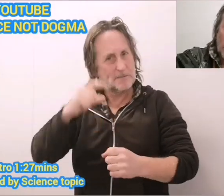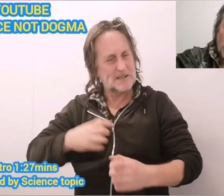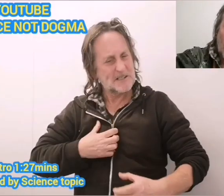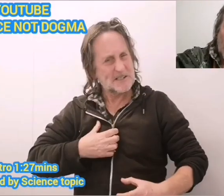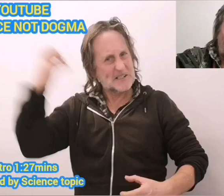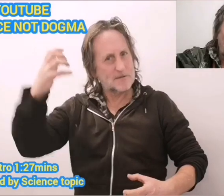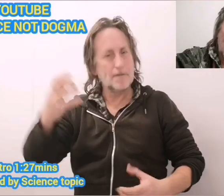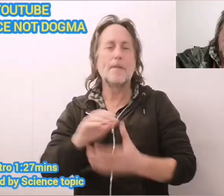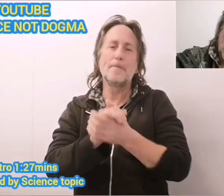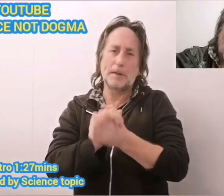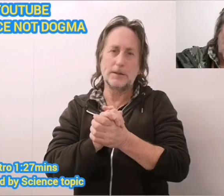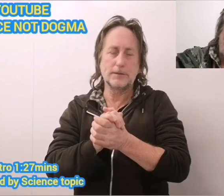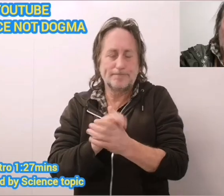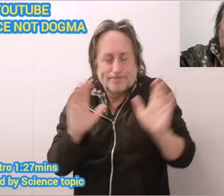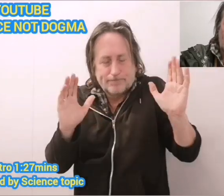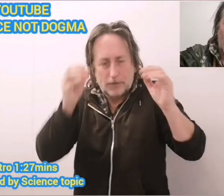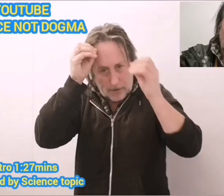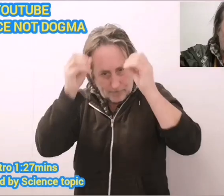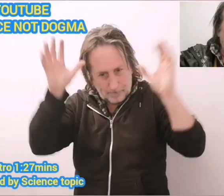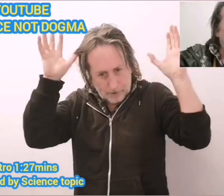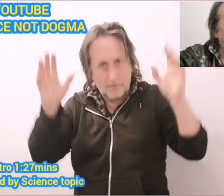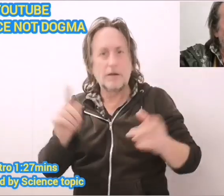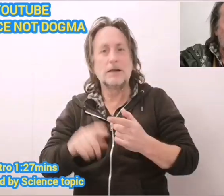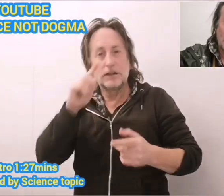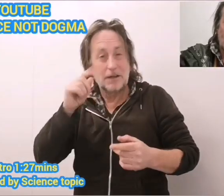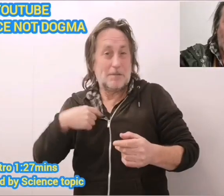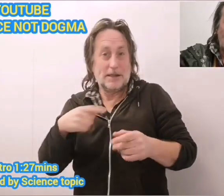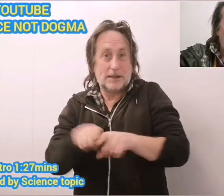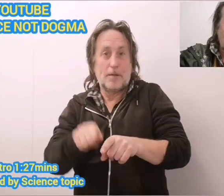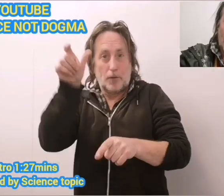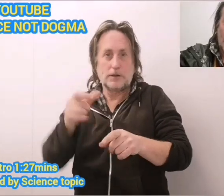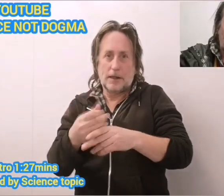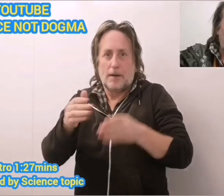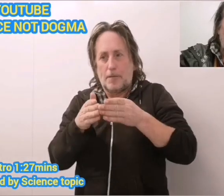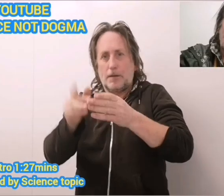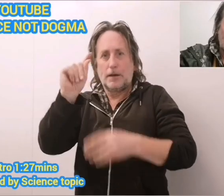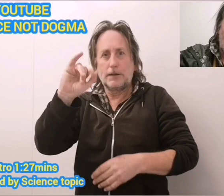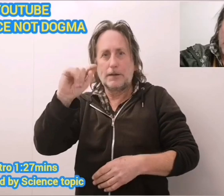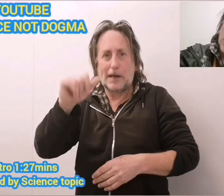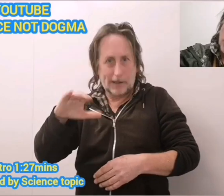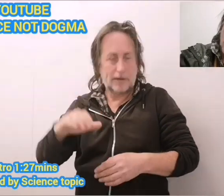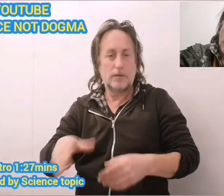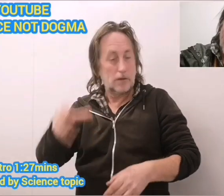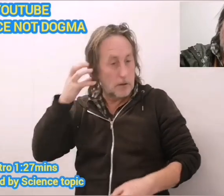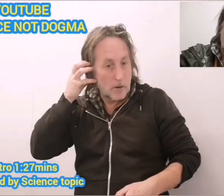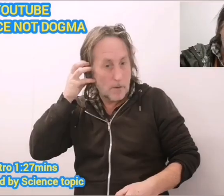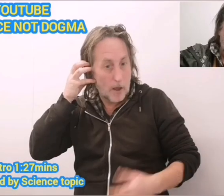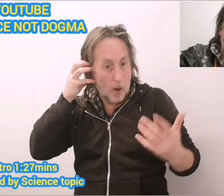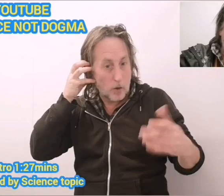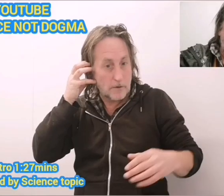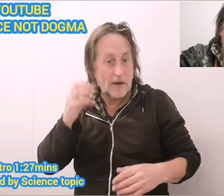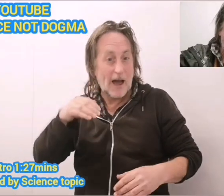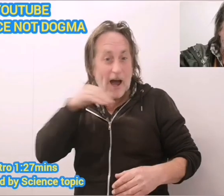in my videos I'm quite angry, so please excuse that. If you can, see it as me being the guy in the Titanic, getting the message, there's loads of